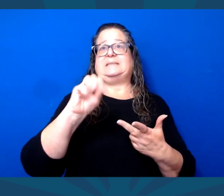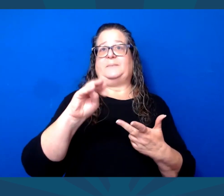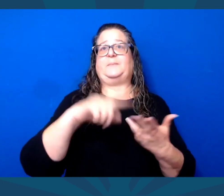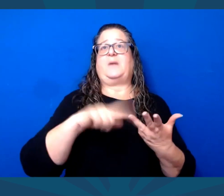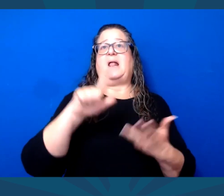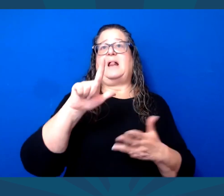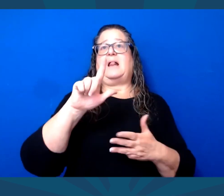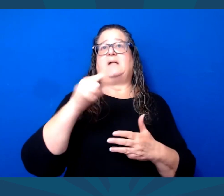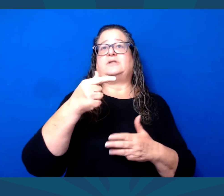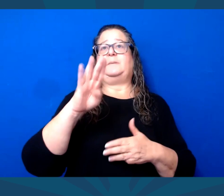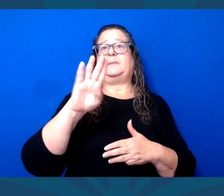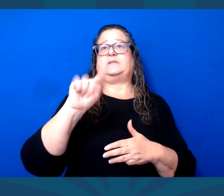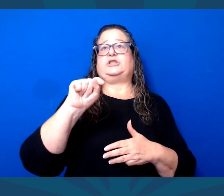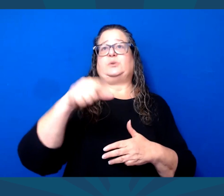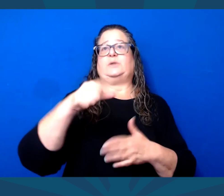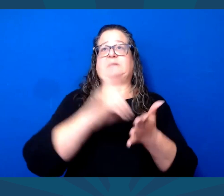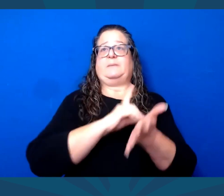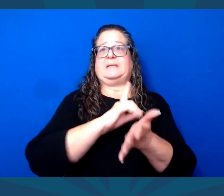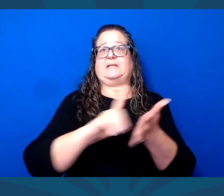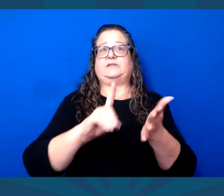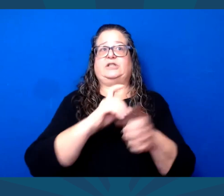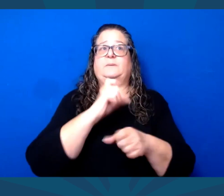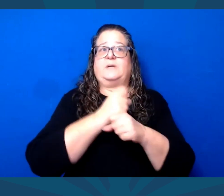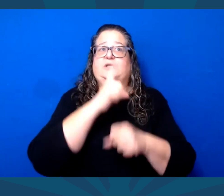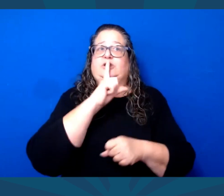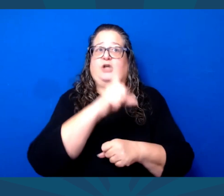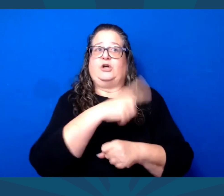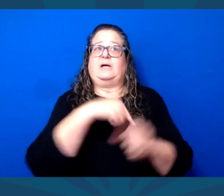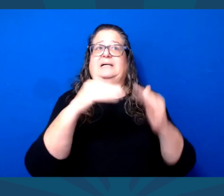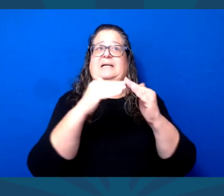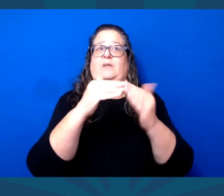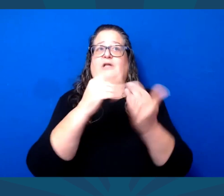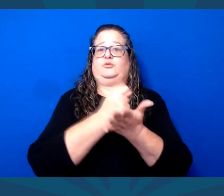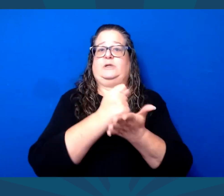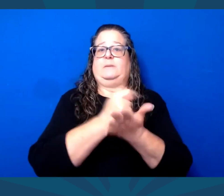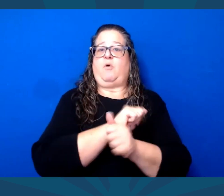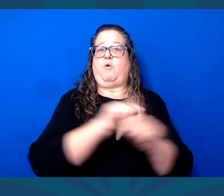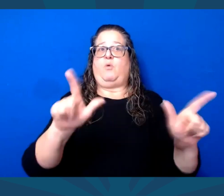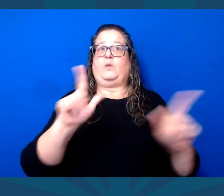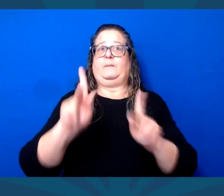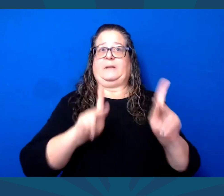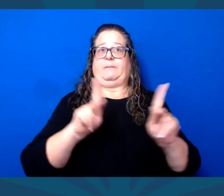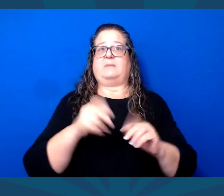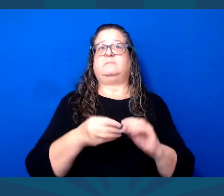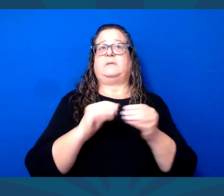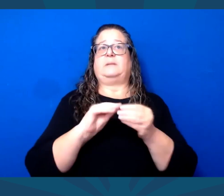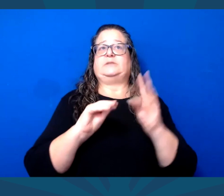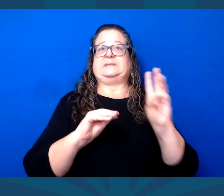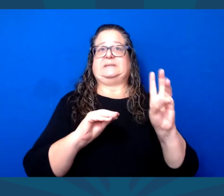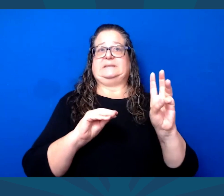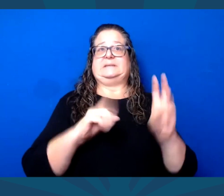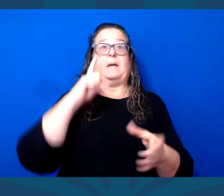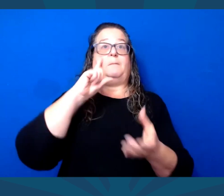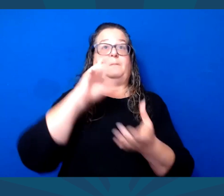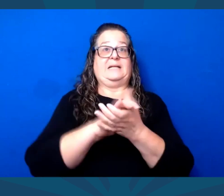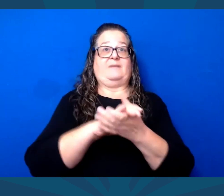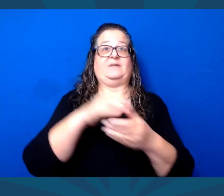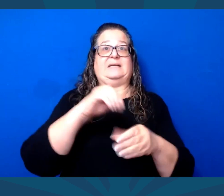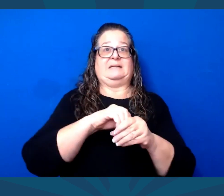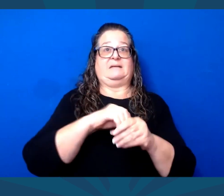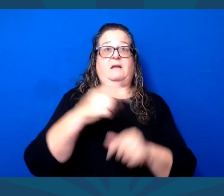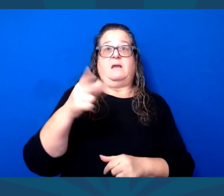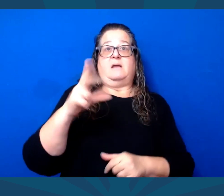5, I want to help eliminate systemic racism, sexism, ageism, and